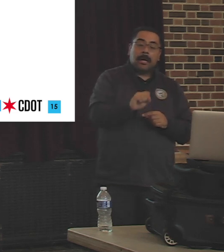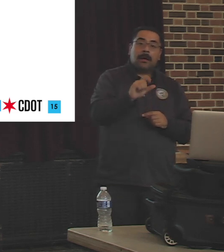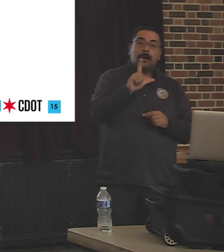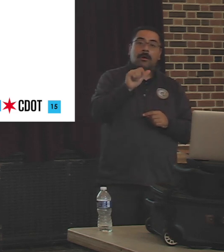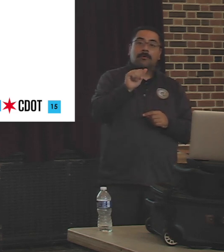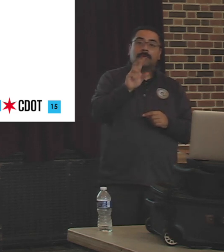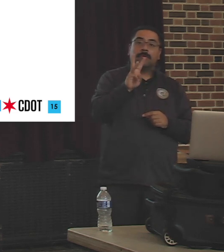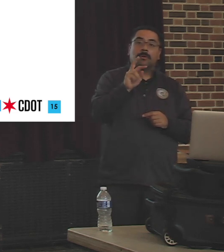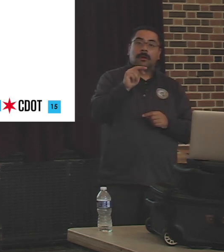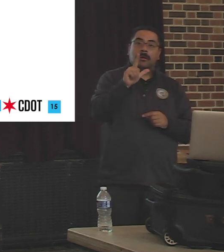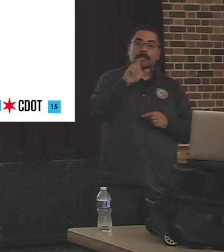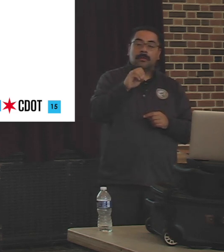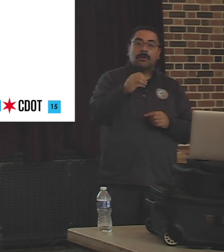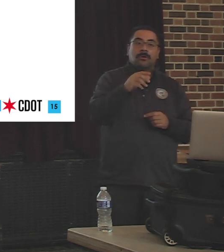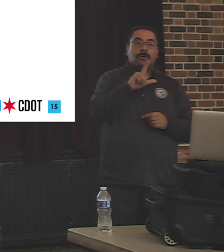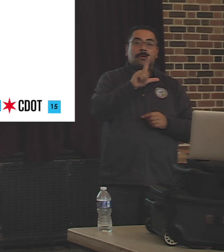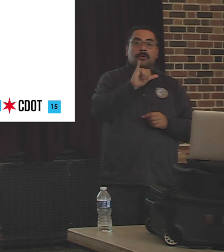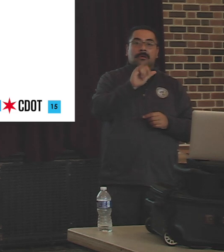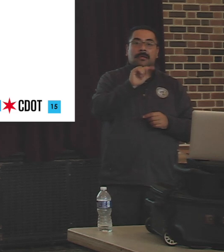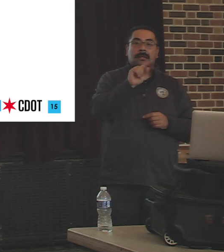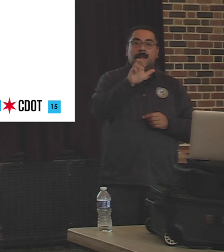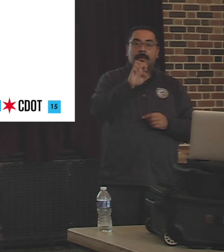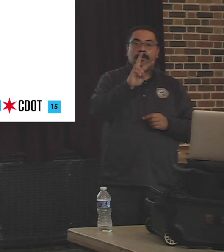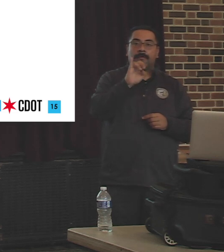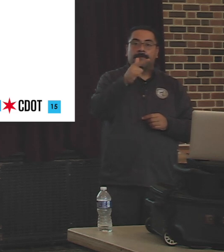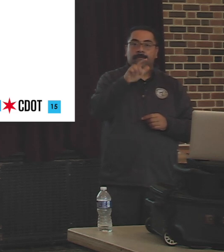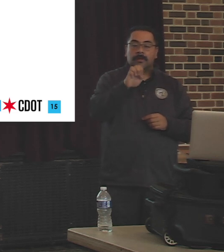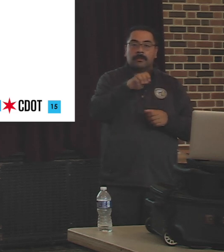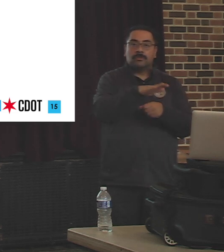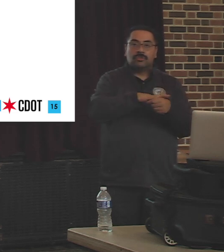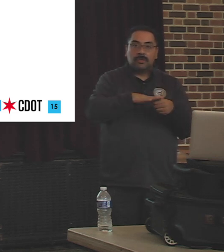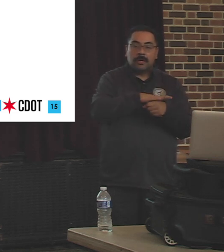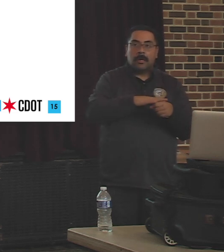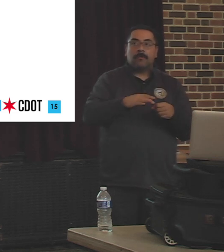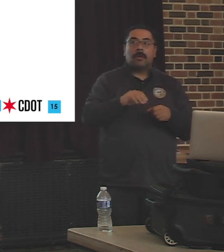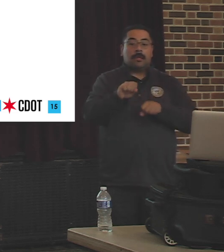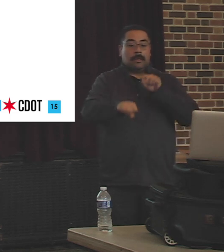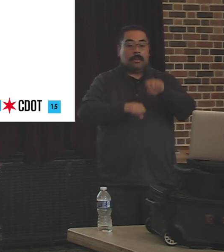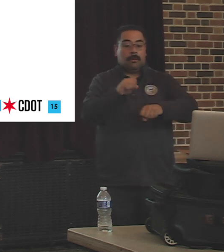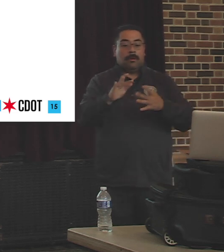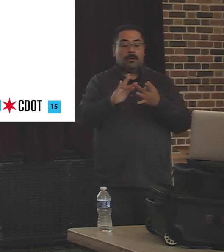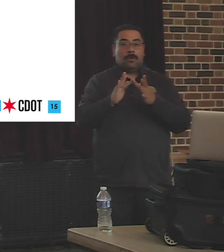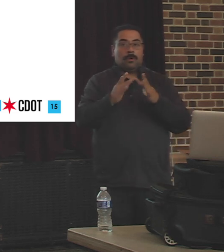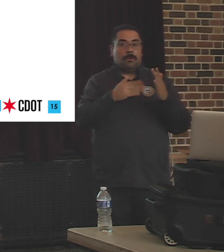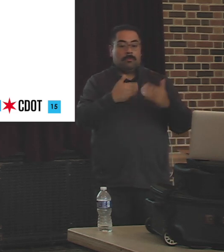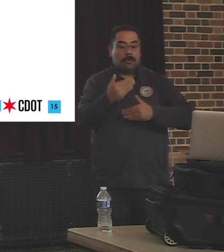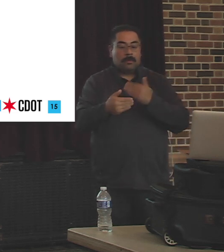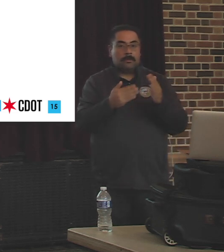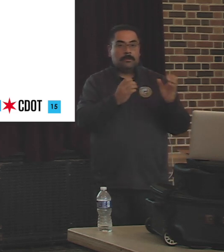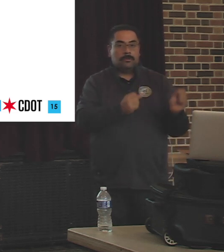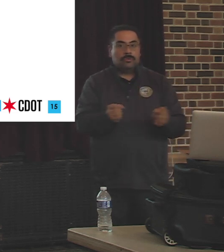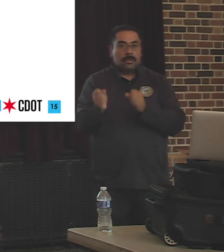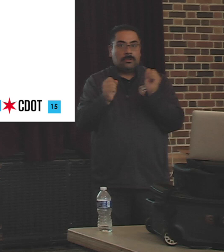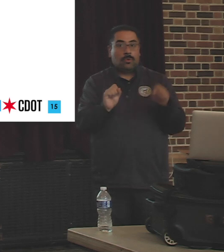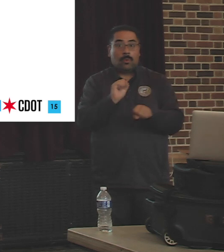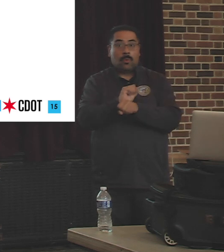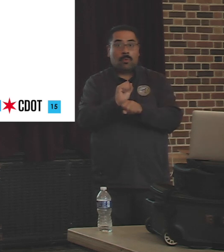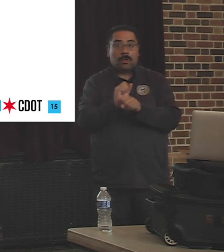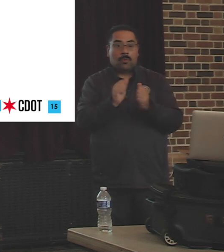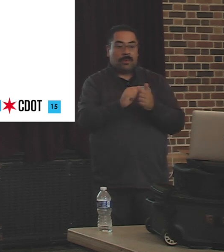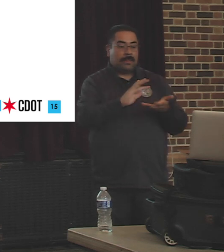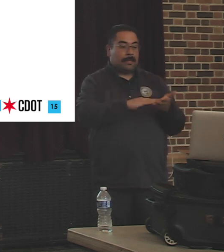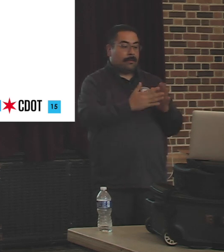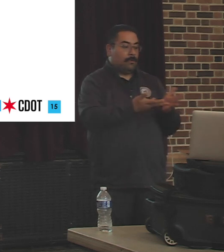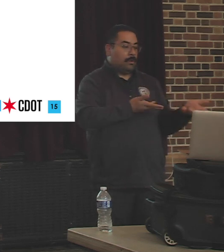area, this neighborhood bike network process and strategy, where we're working hand in hand with the community and sort of